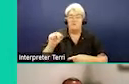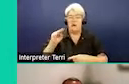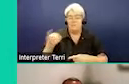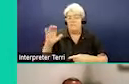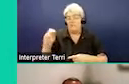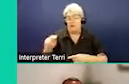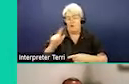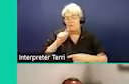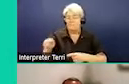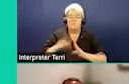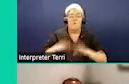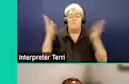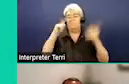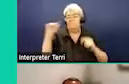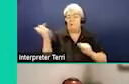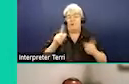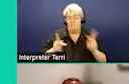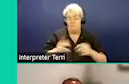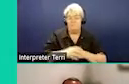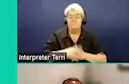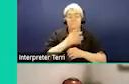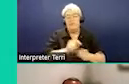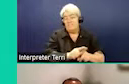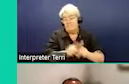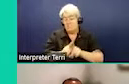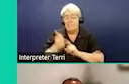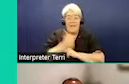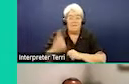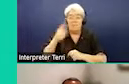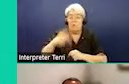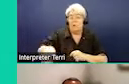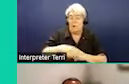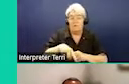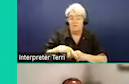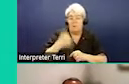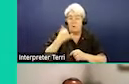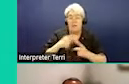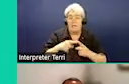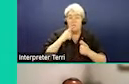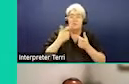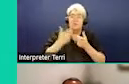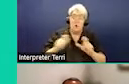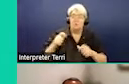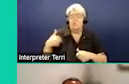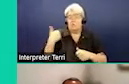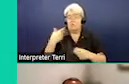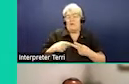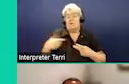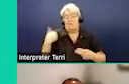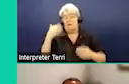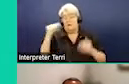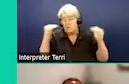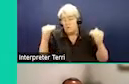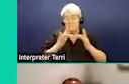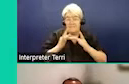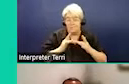sure that's open to the public. Additionally, anyone on this call who has a large youth and young adult network, I also want to make